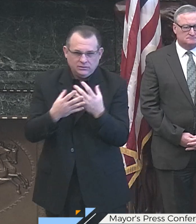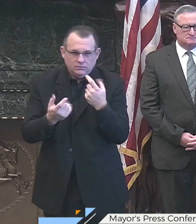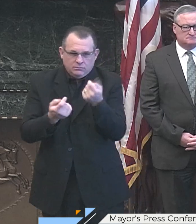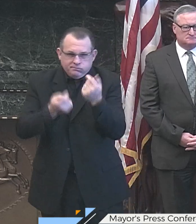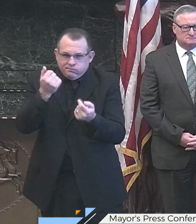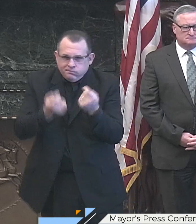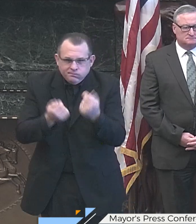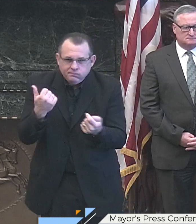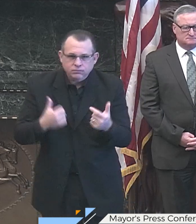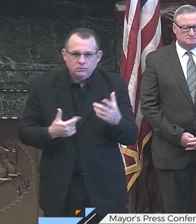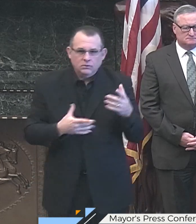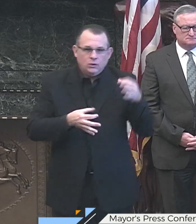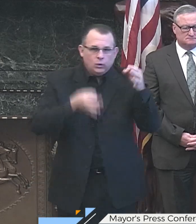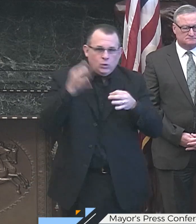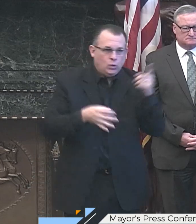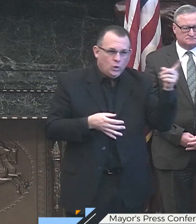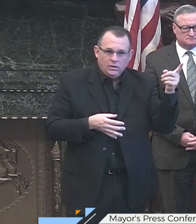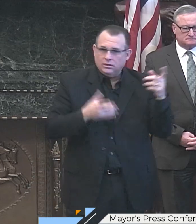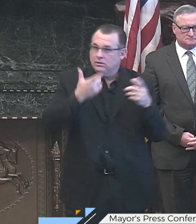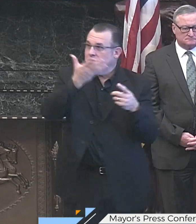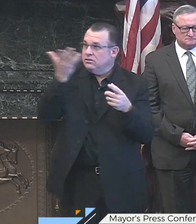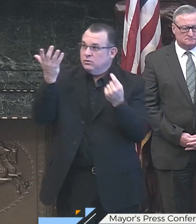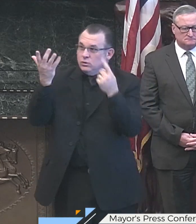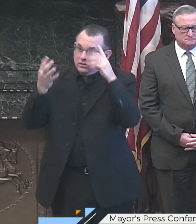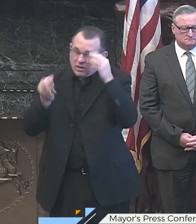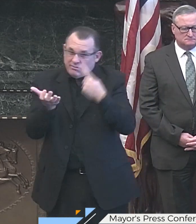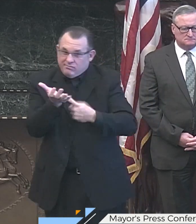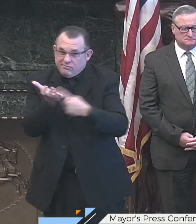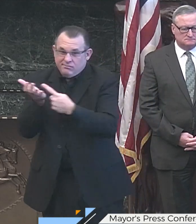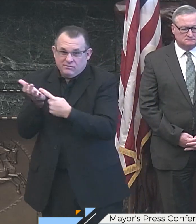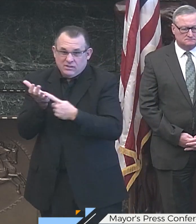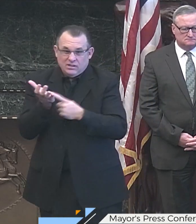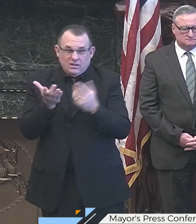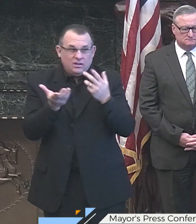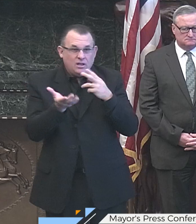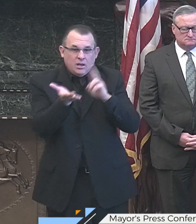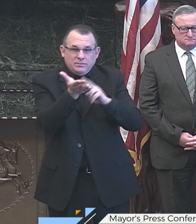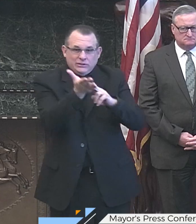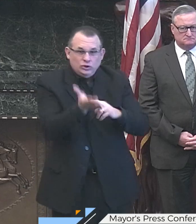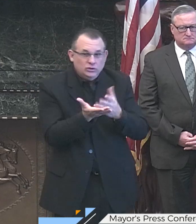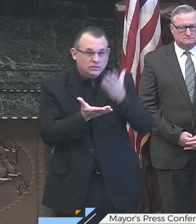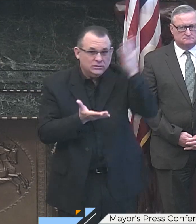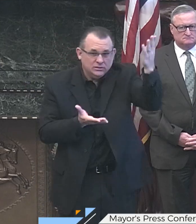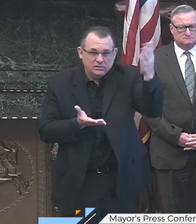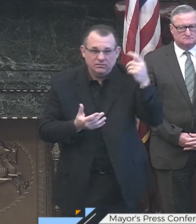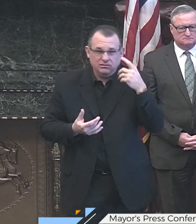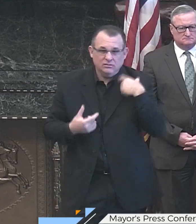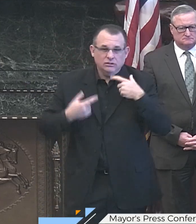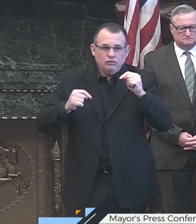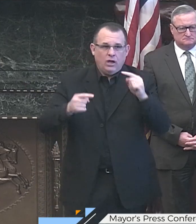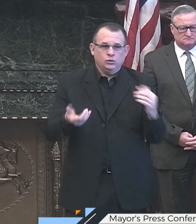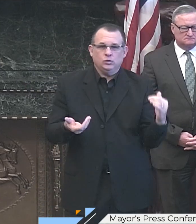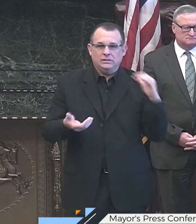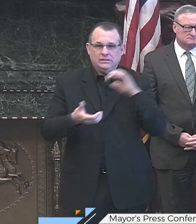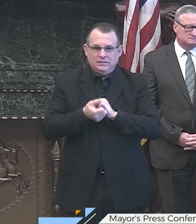begun to hear emergency petitions and can look forward to their continued partnership as we try to address these